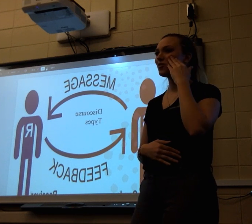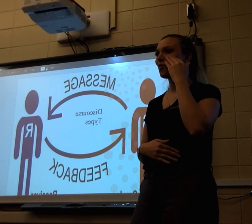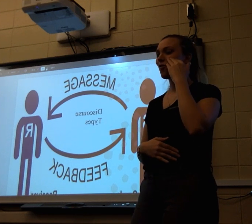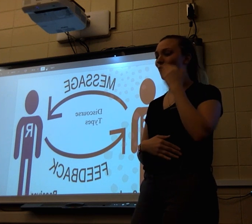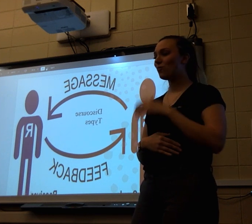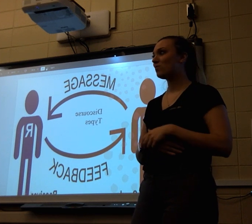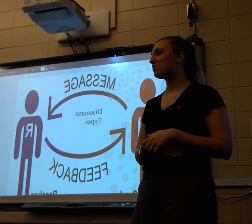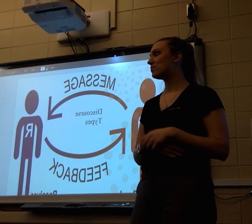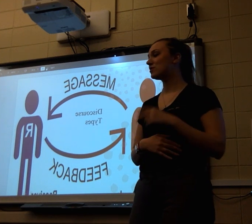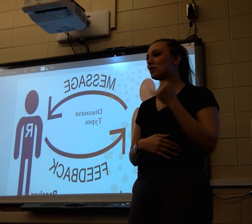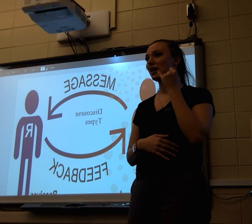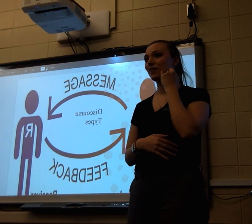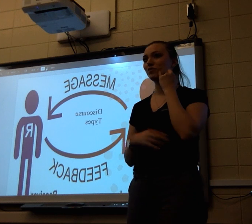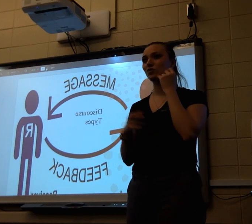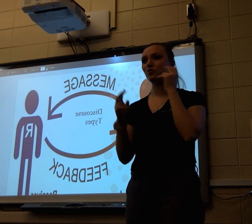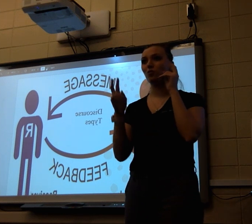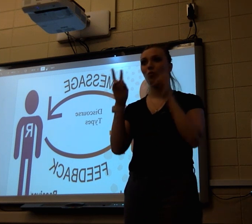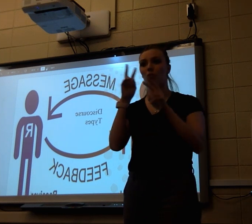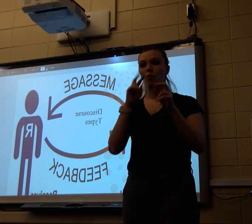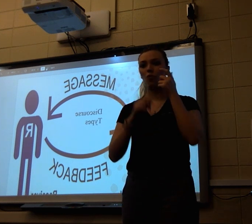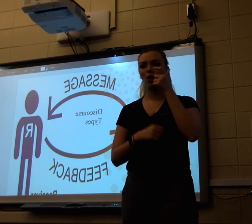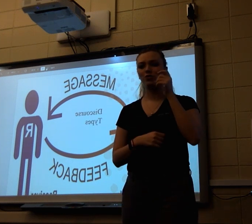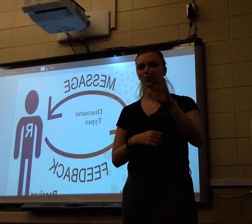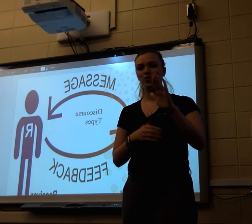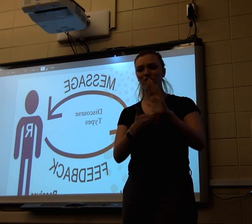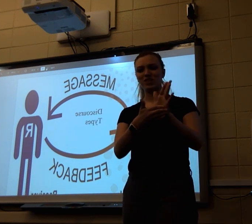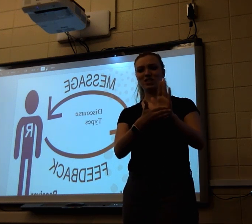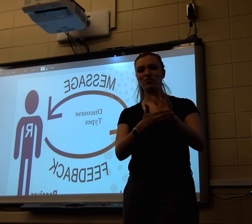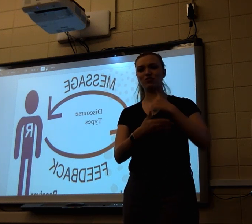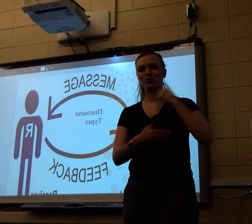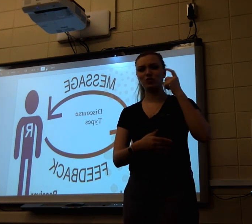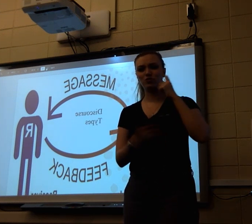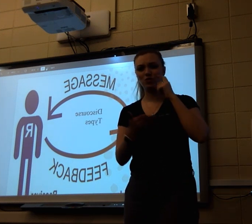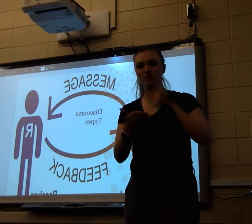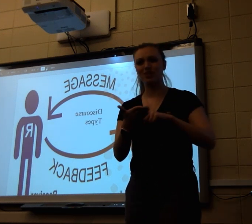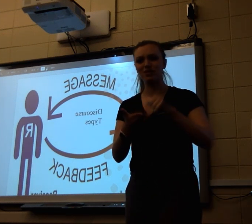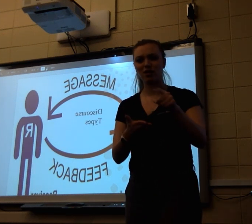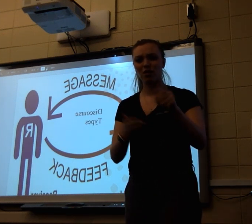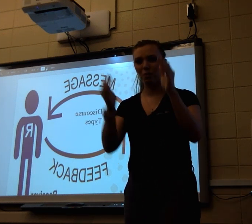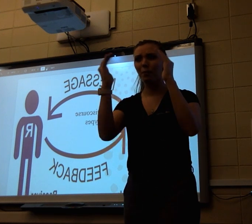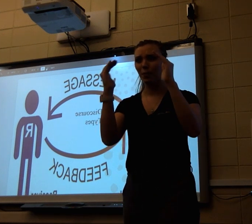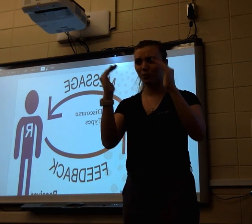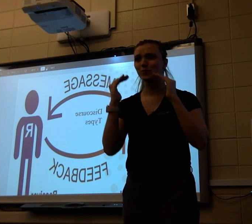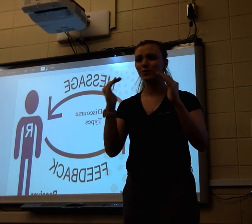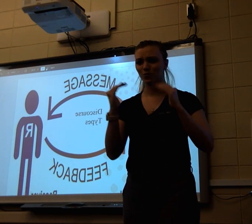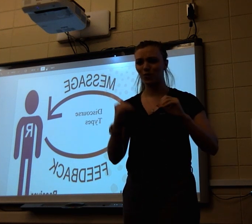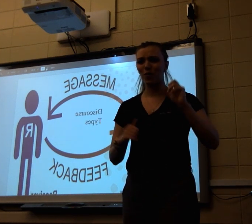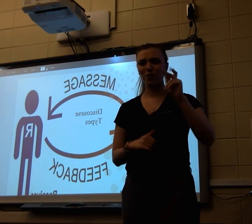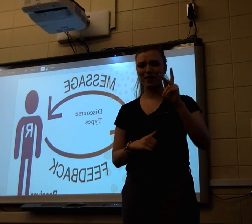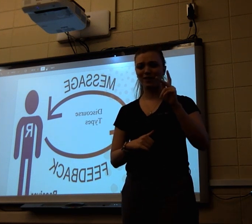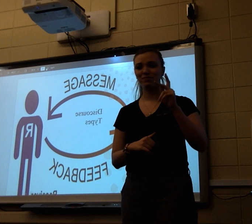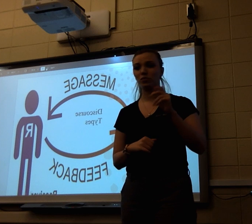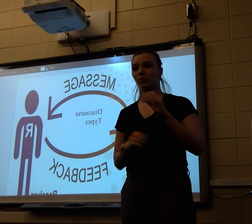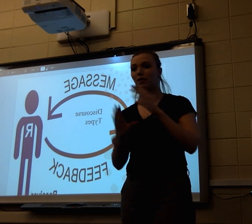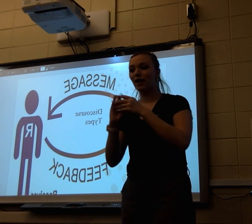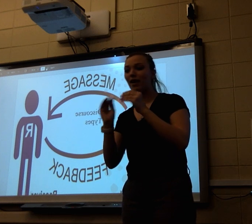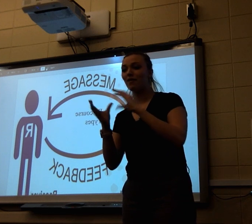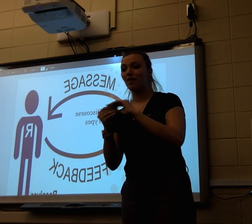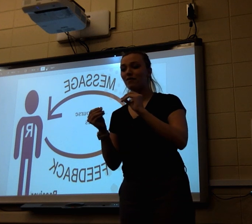videos, would people be able to pick up on those nuances? And deaf people would pick up on that unconsciously. They're not like, oh, thank you, interpreter, for providing